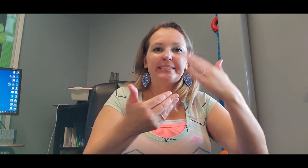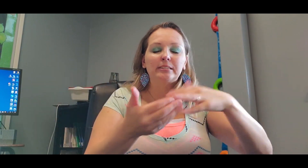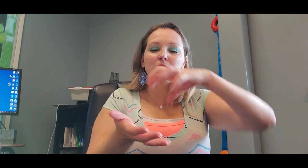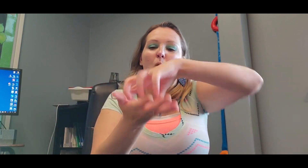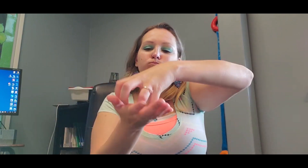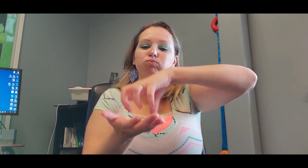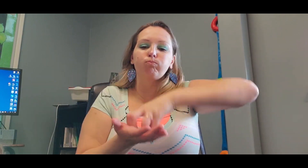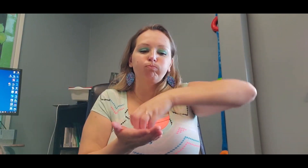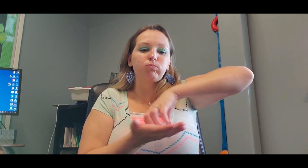out